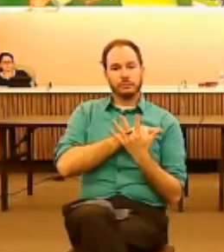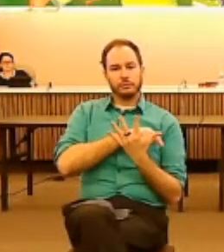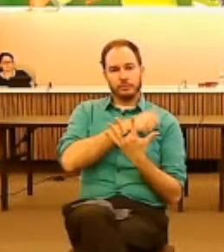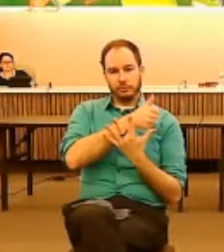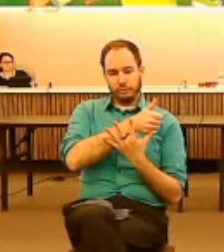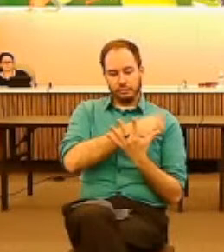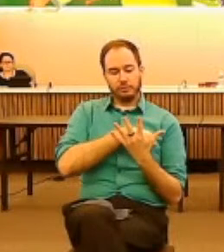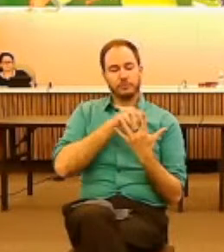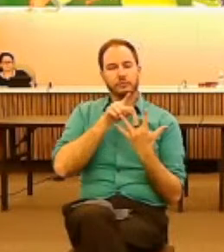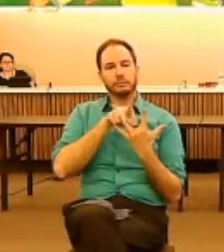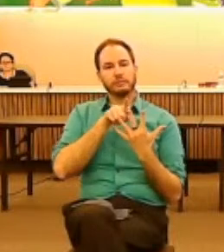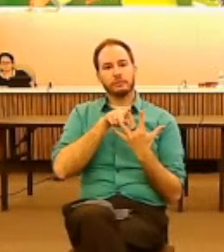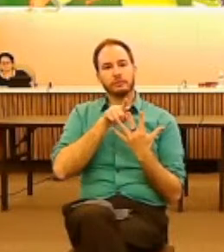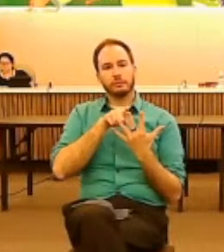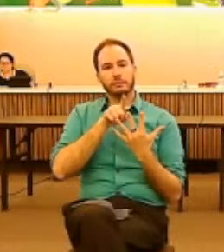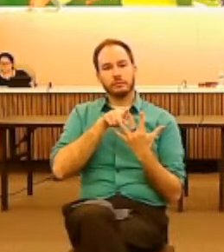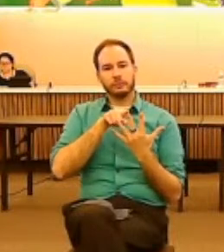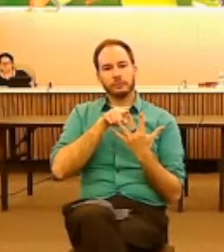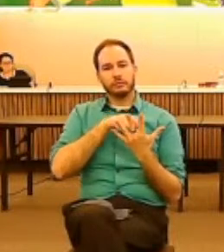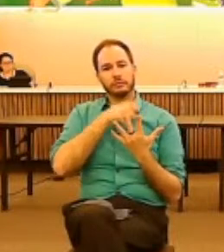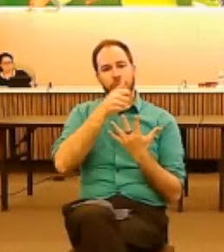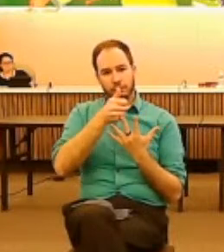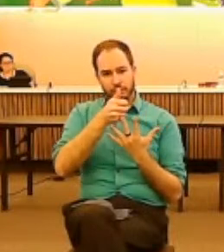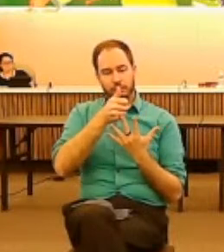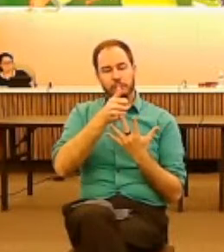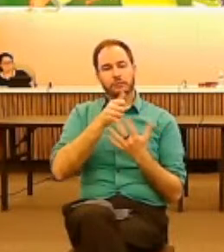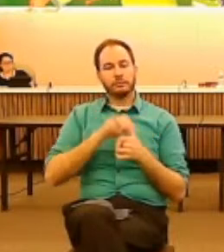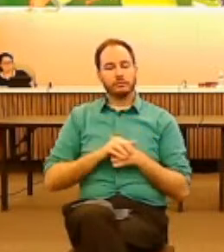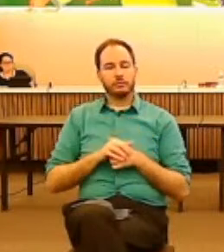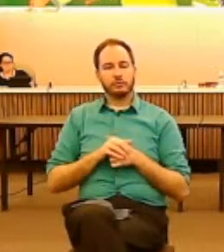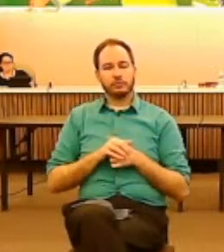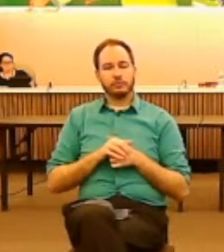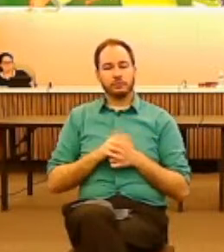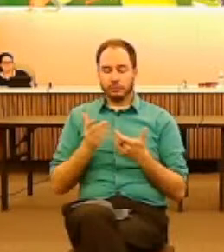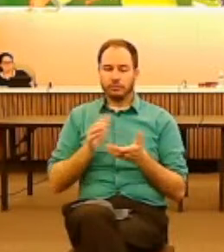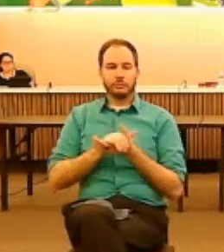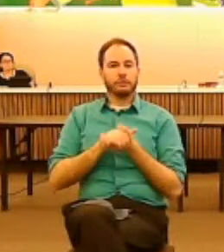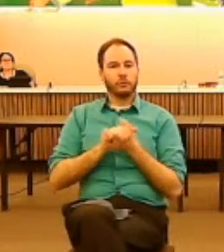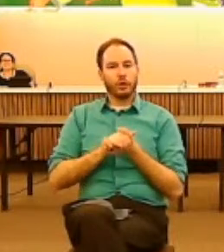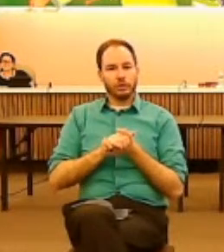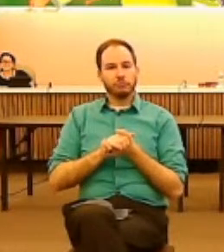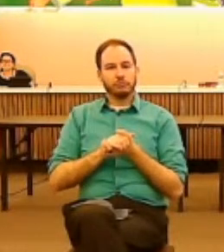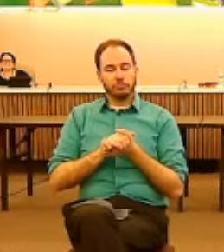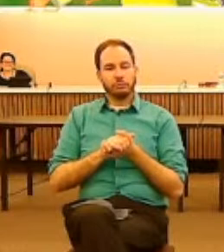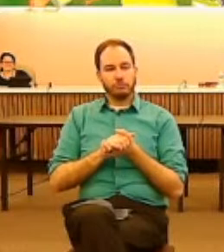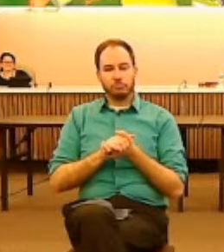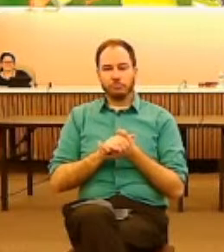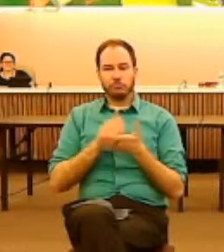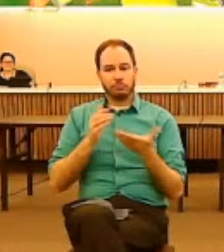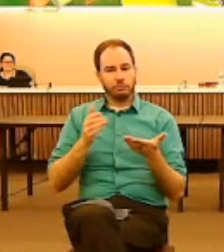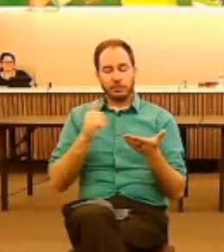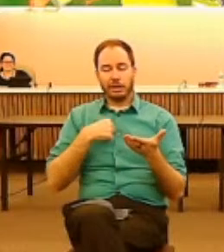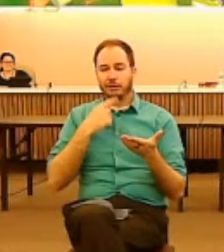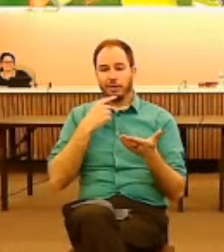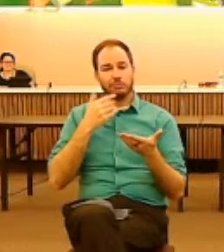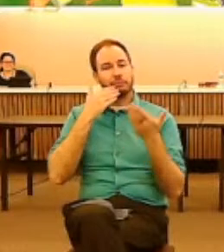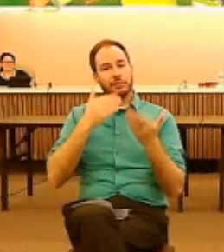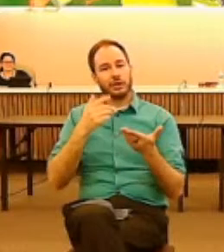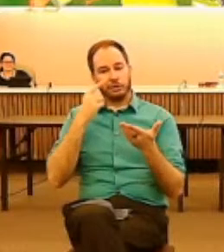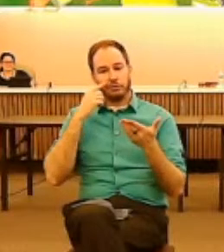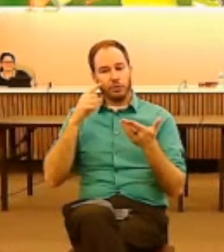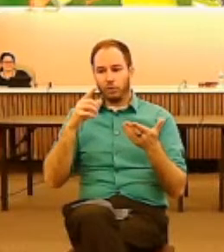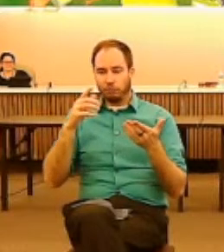Belanca, Aye. Supervisor Schultz. Aye. Congratulations. Congratulations, and like I said, thank you